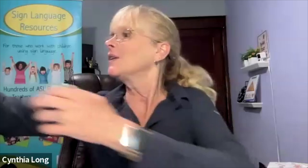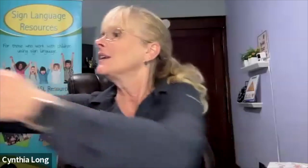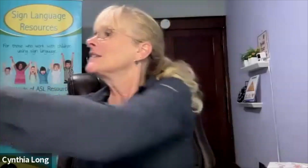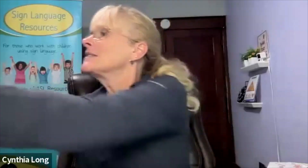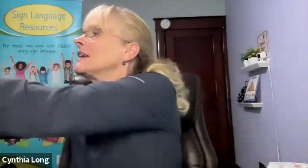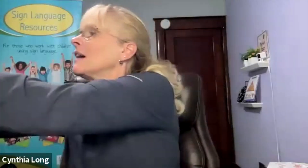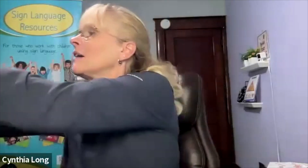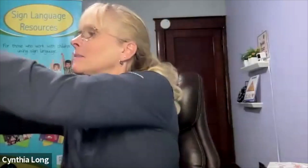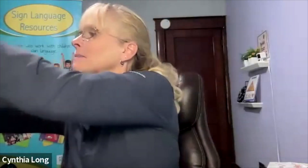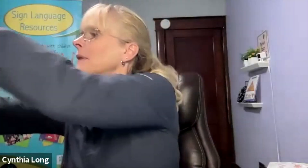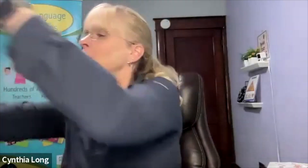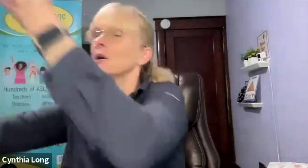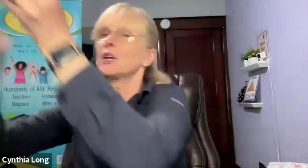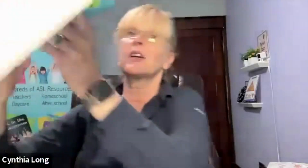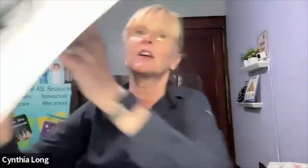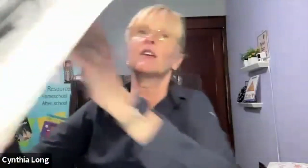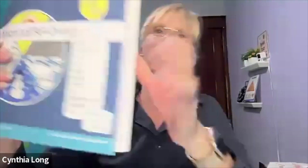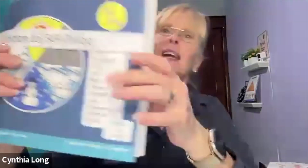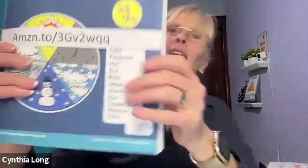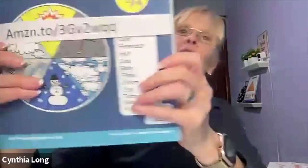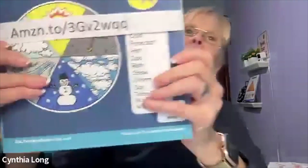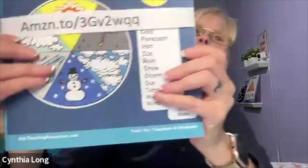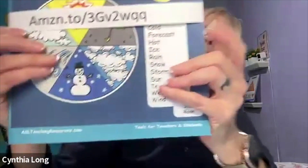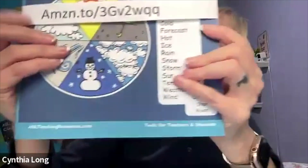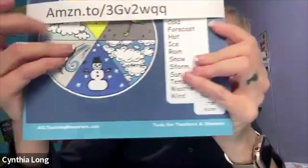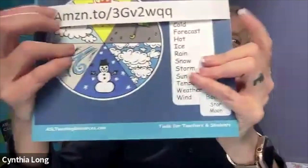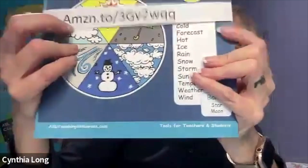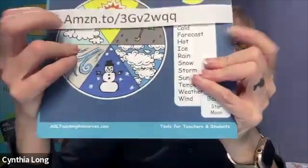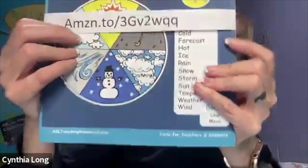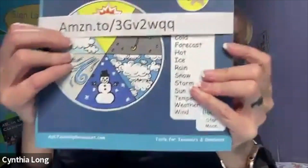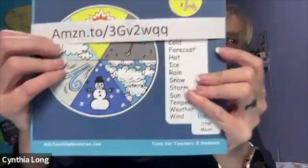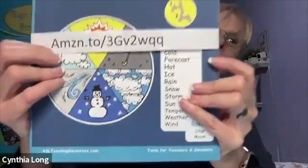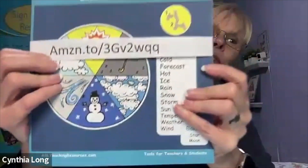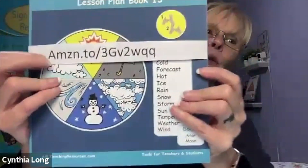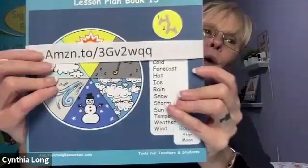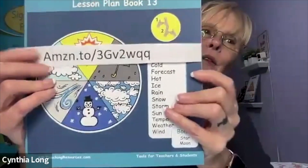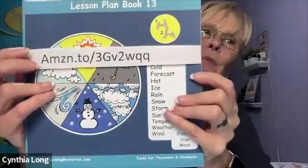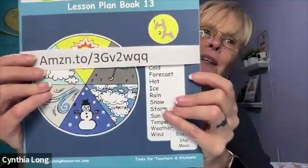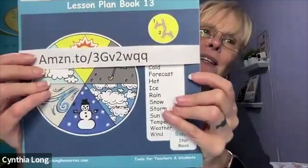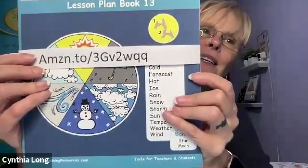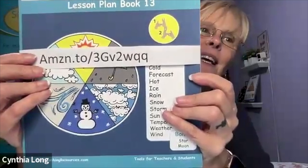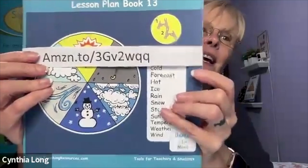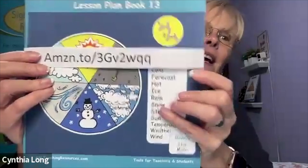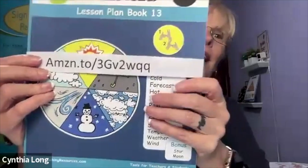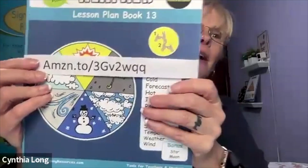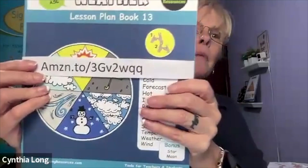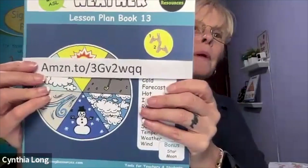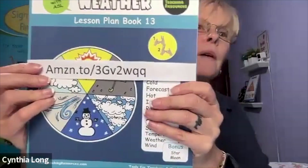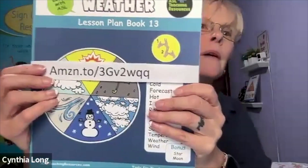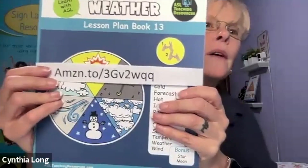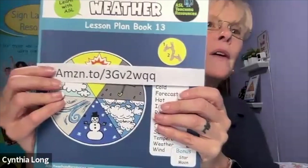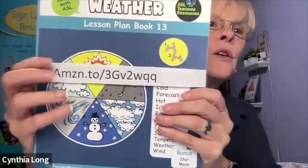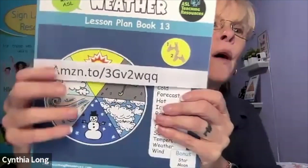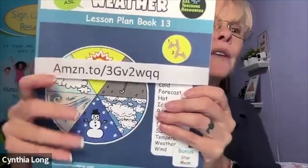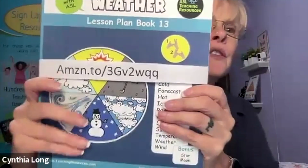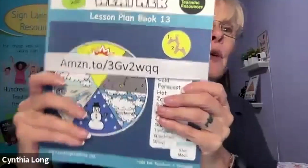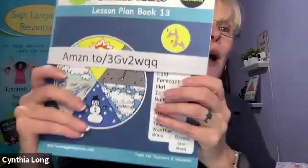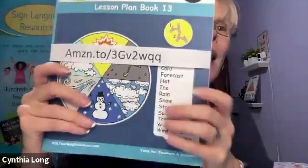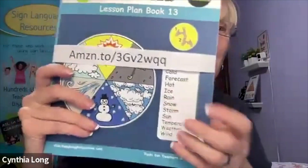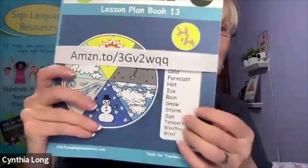is the book you can go check out on Amazon for the weather book. You also have